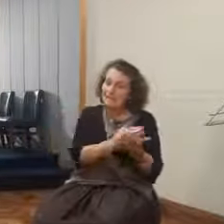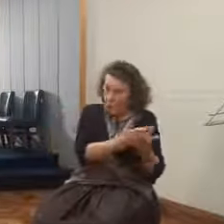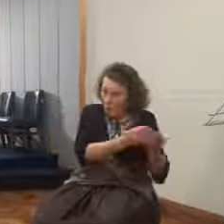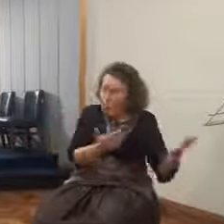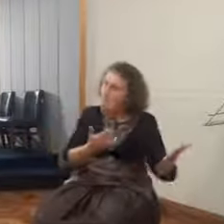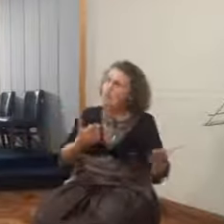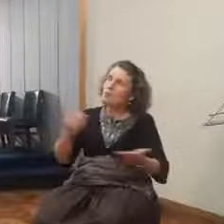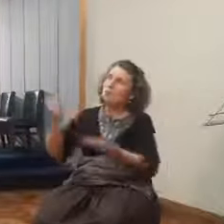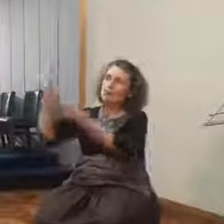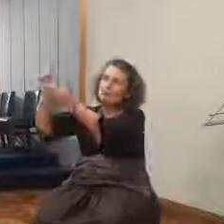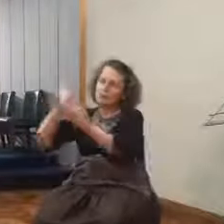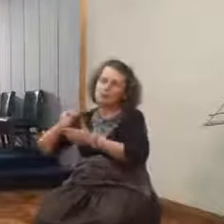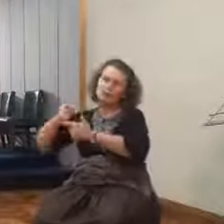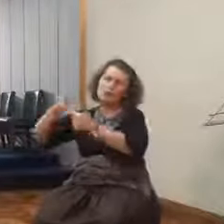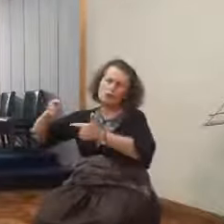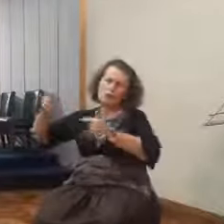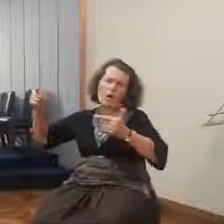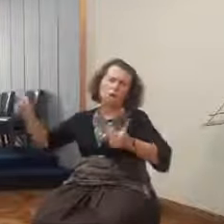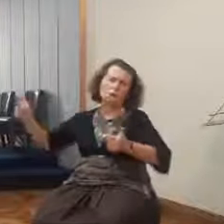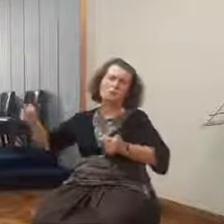souls, its glorious temple,